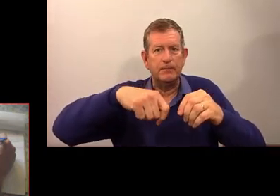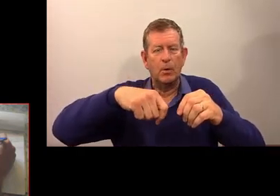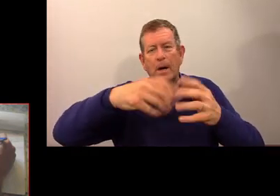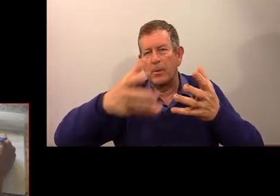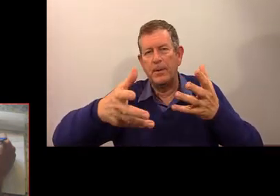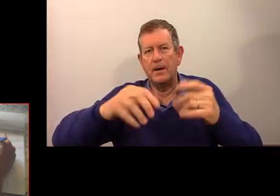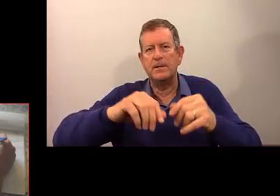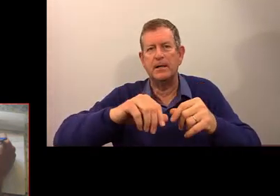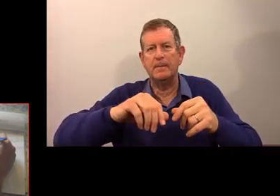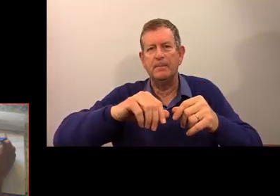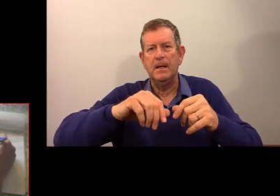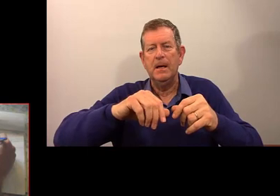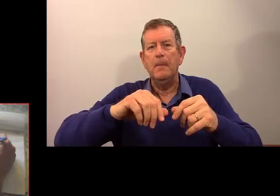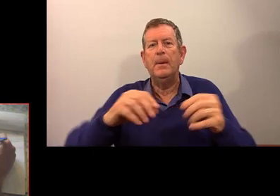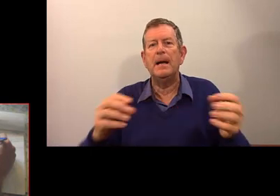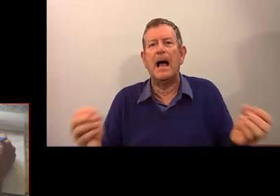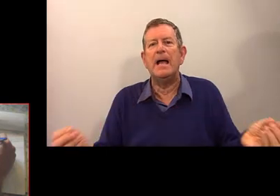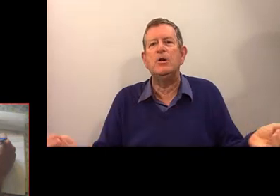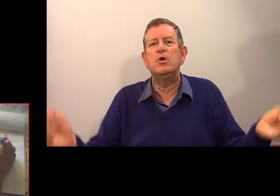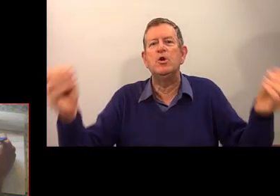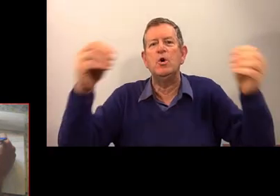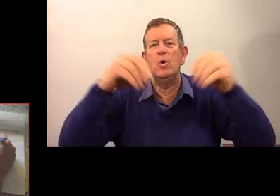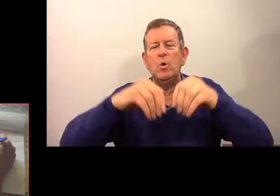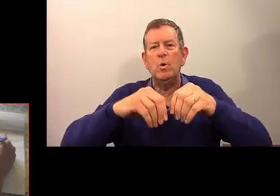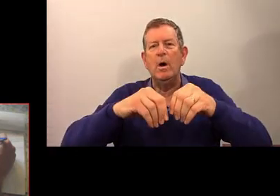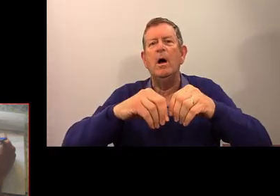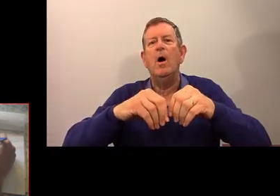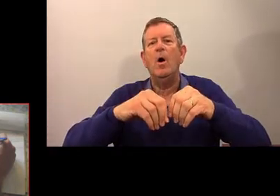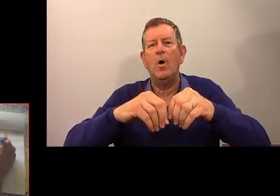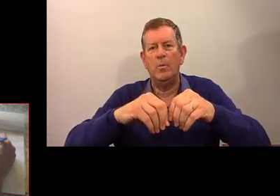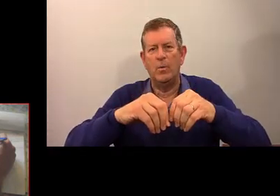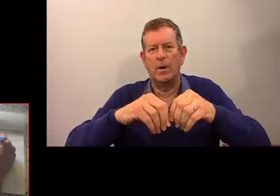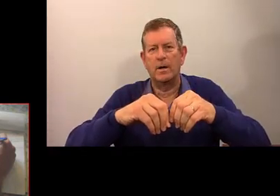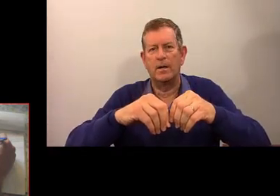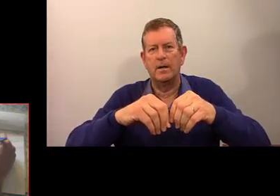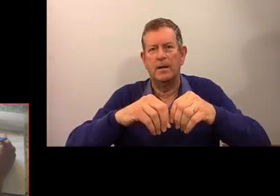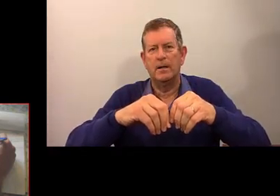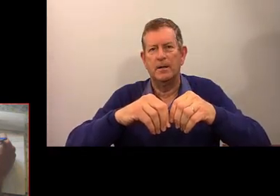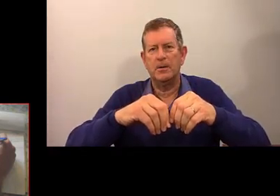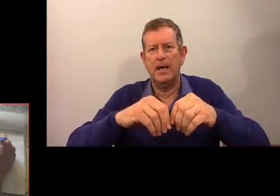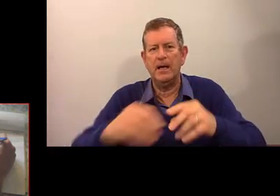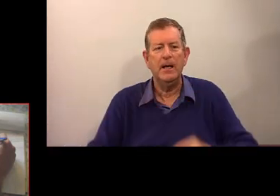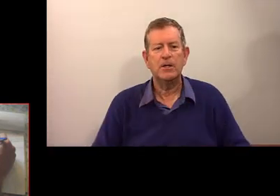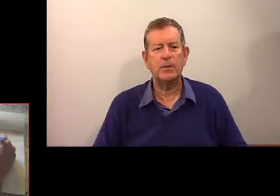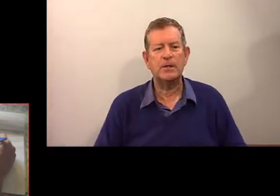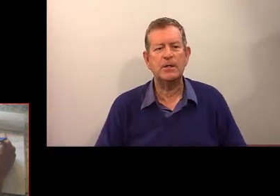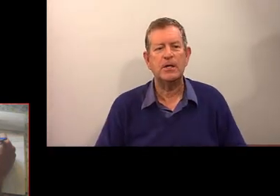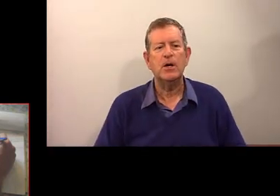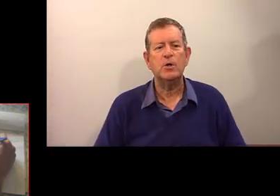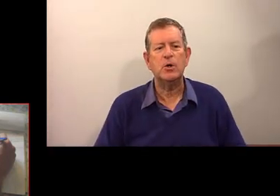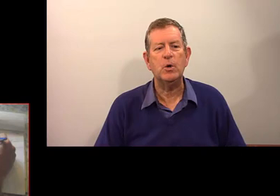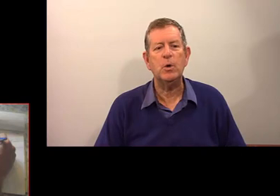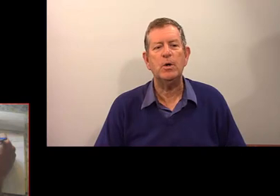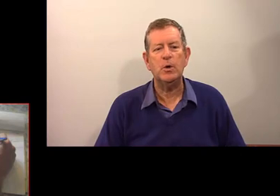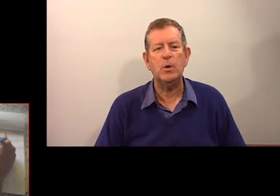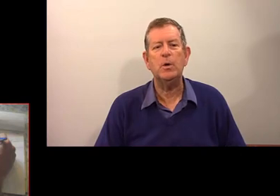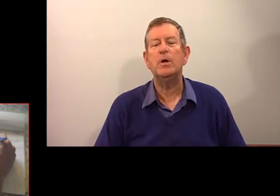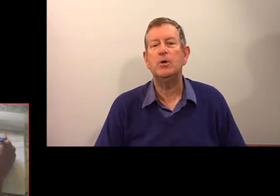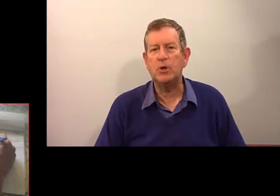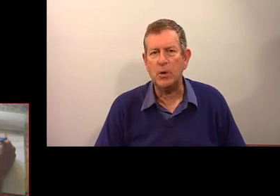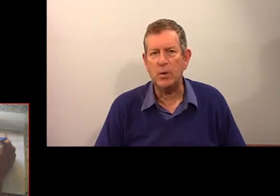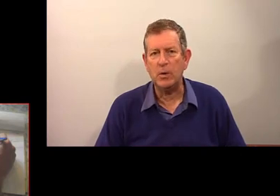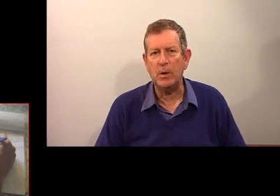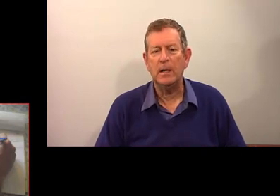dinner, or I prepare dinner, but I do homework. Okay, so this is do